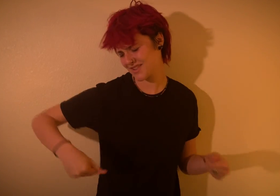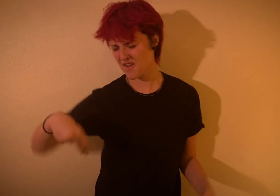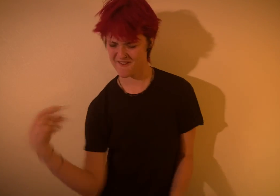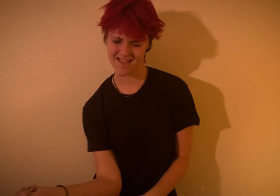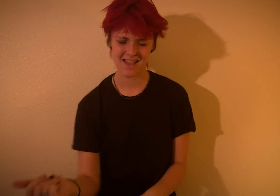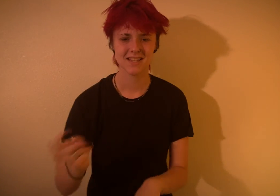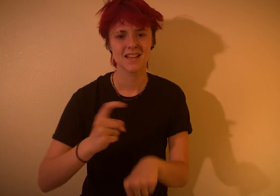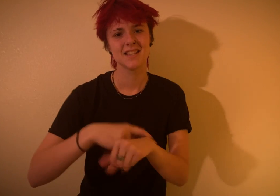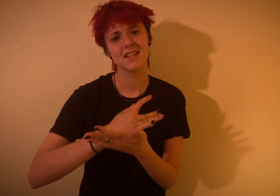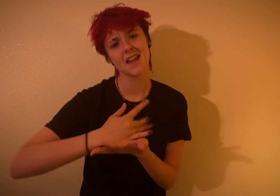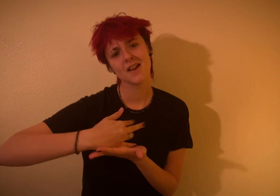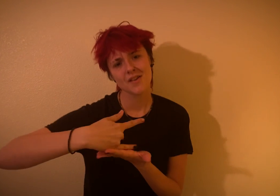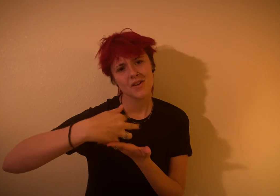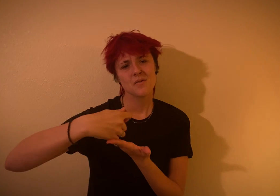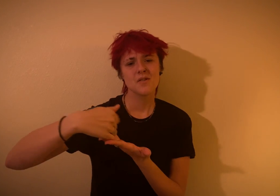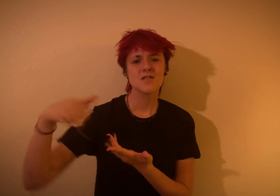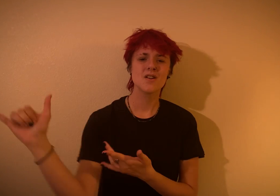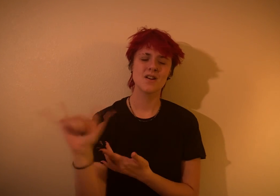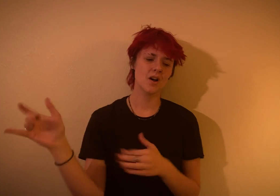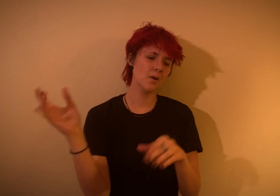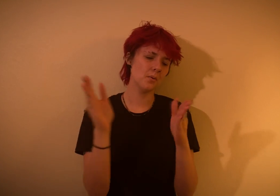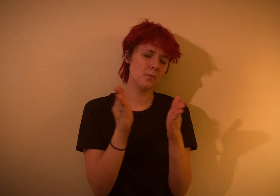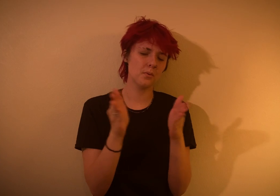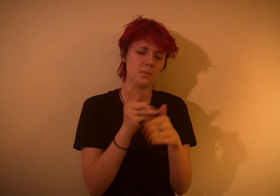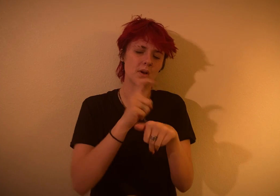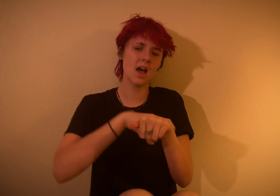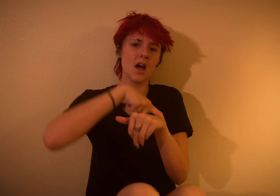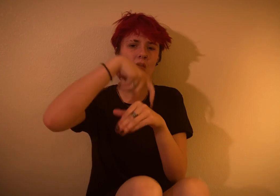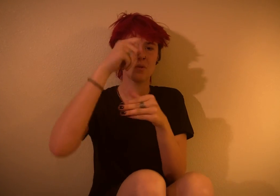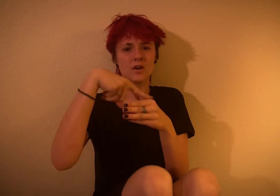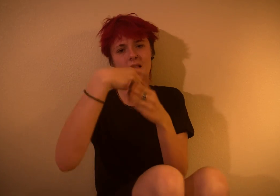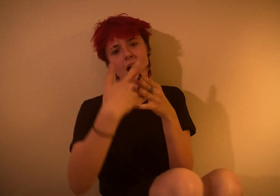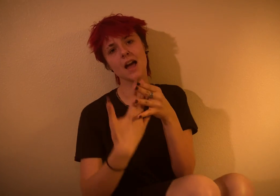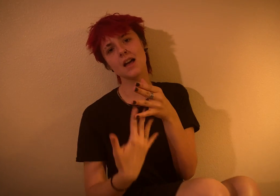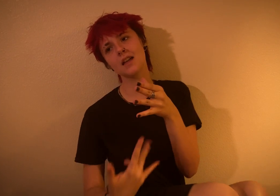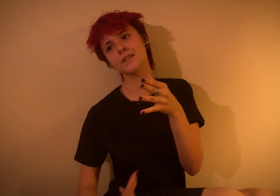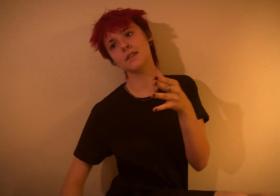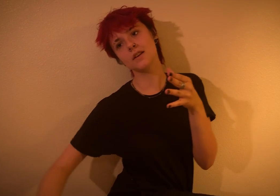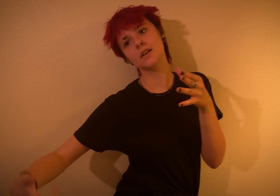so fast. Sand in the world's smallest hourglass.